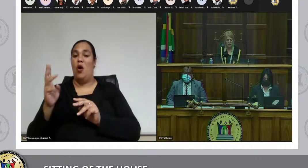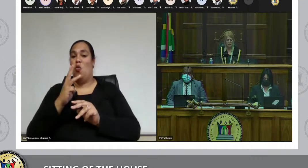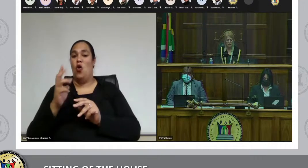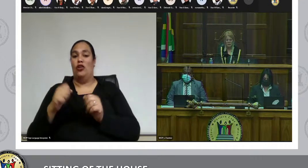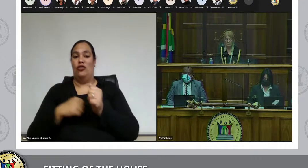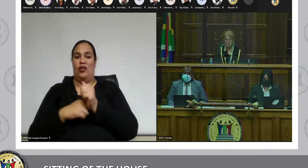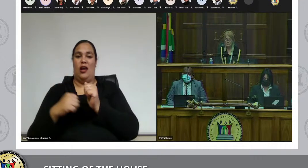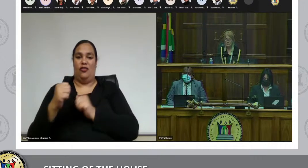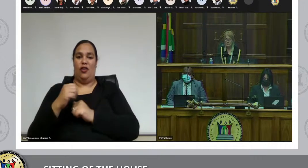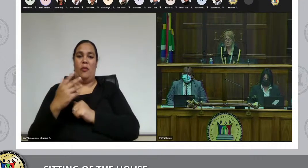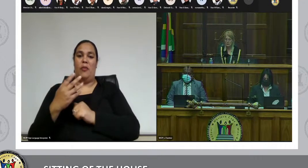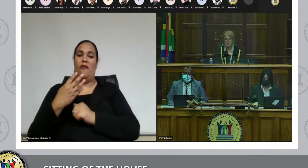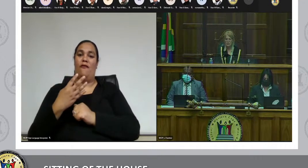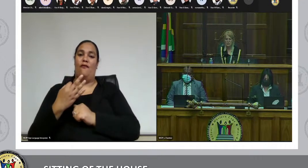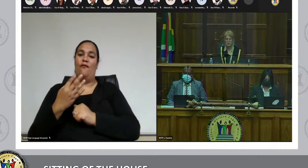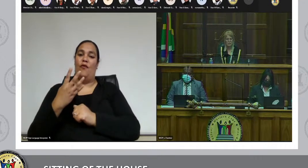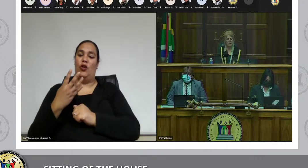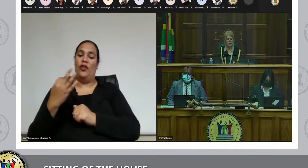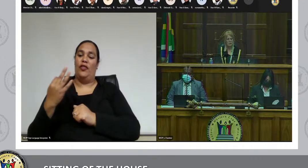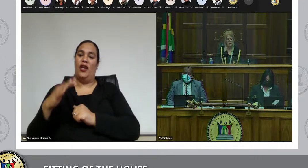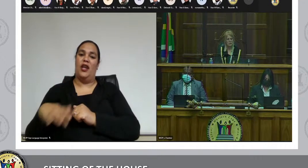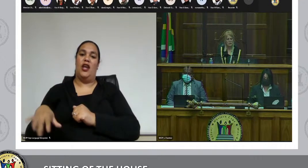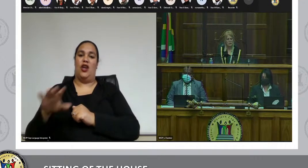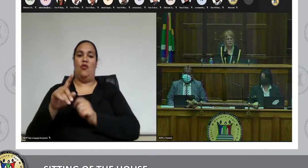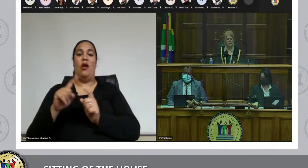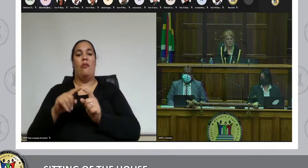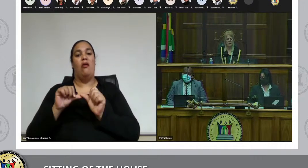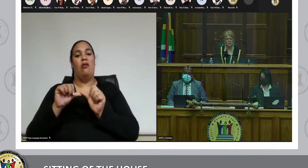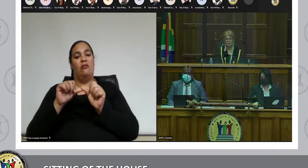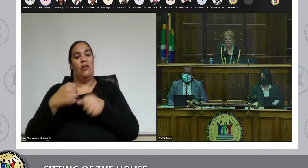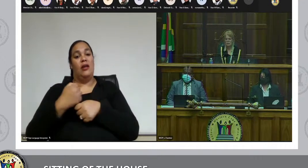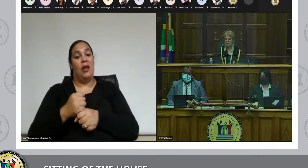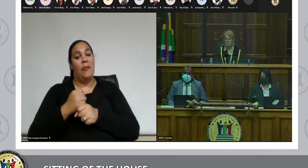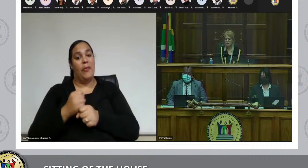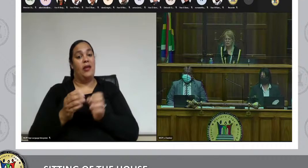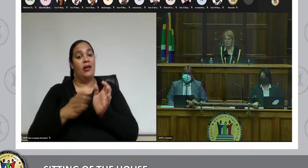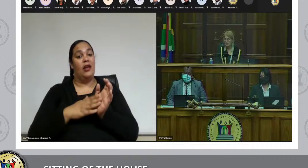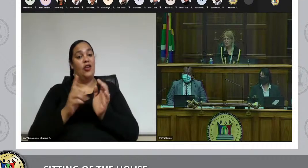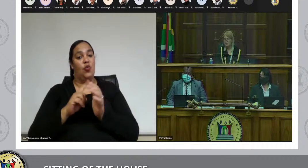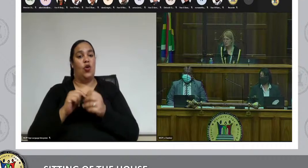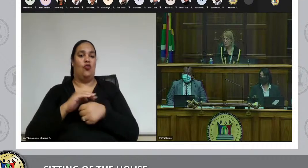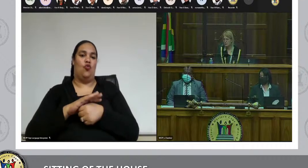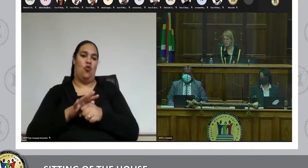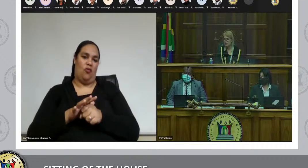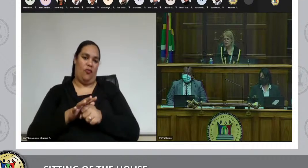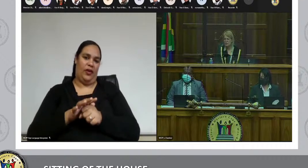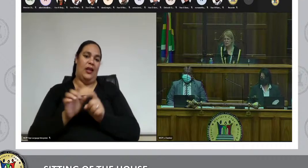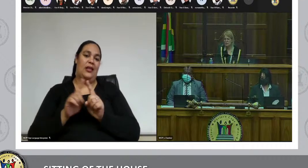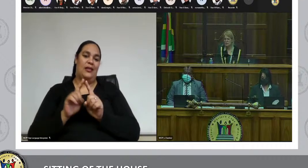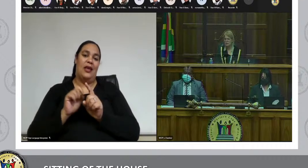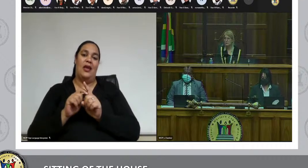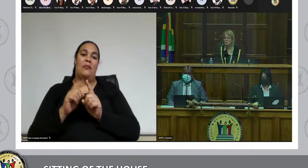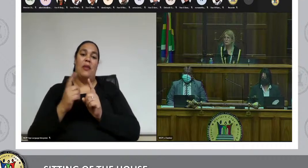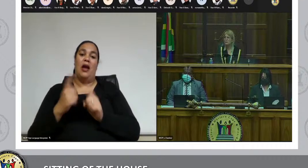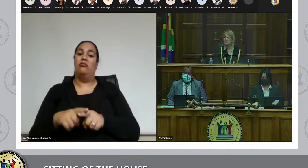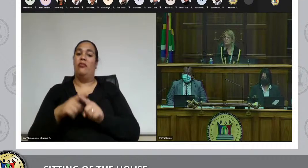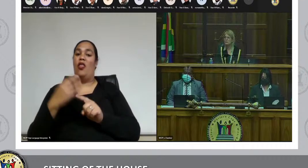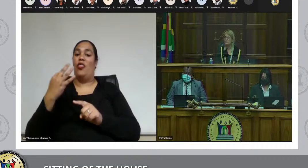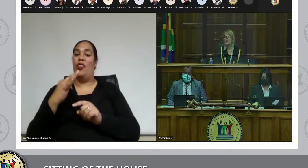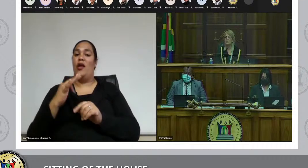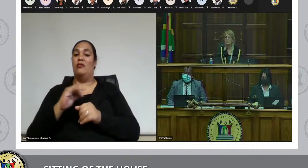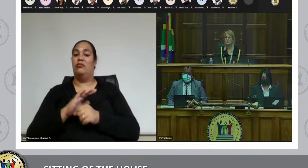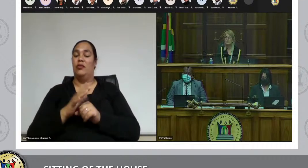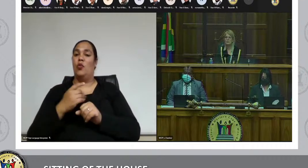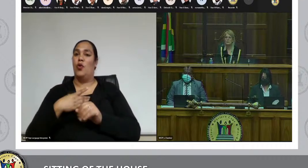words, 43 areas. The ongoing campaign against COVID-19 and the impending third wave, and we